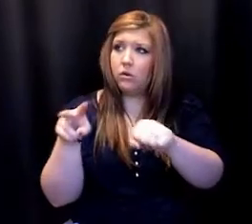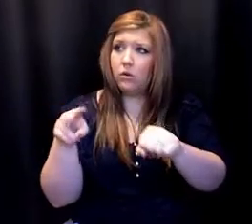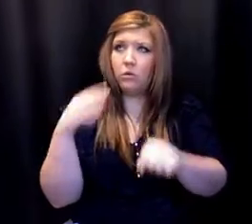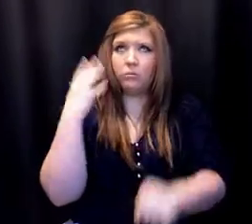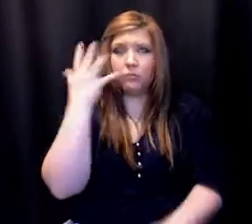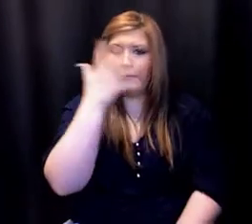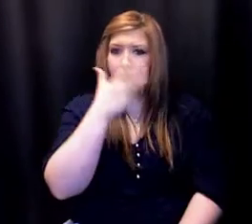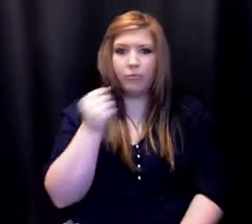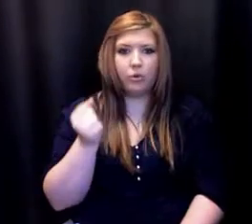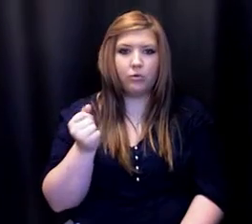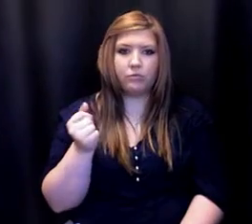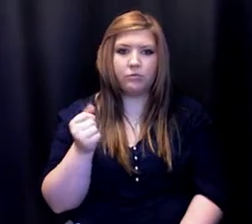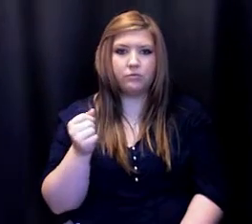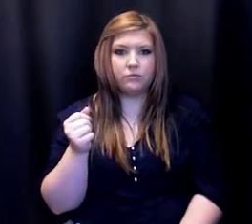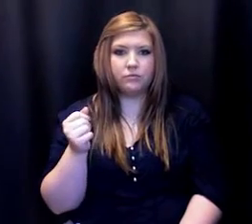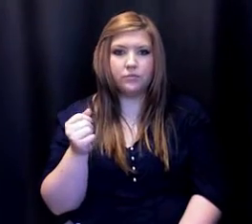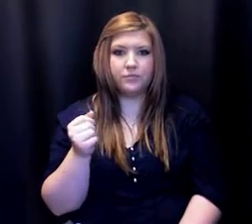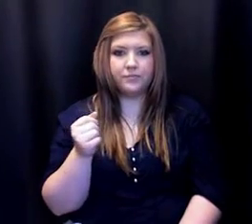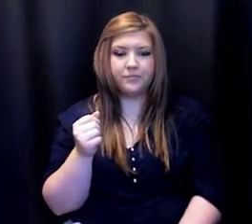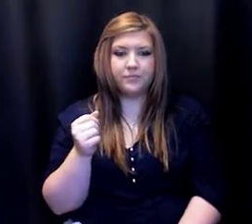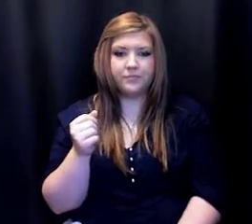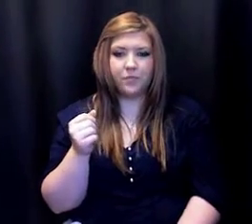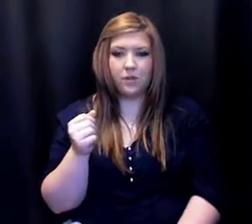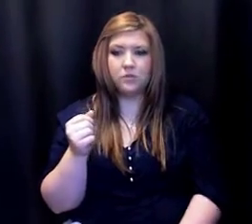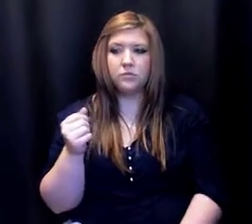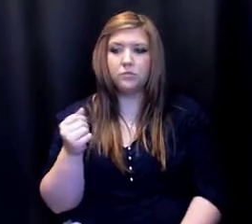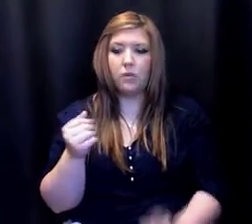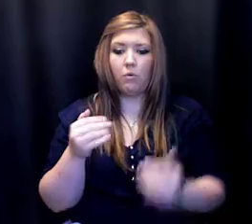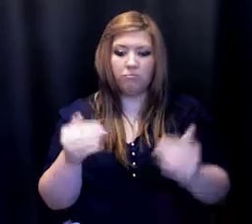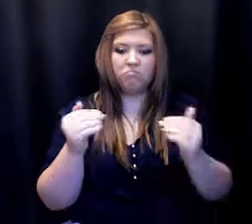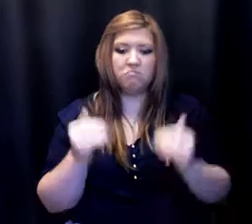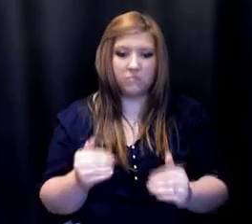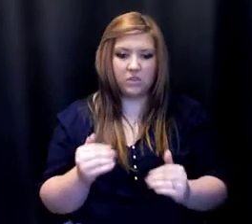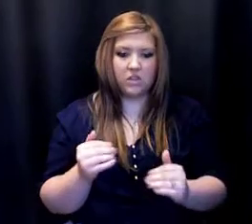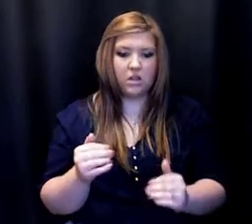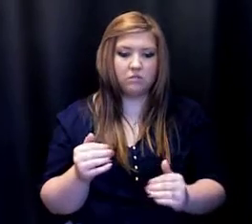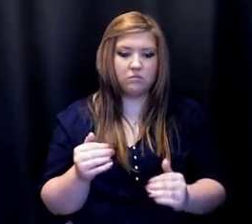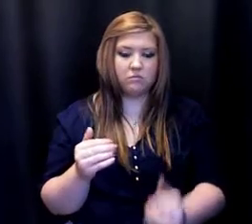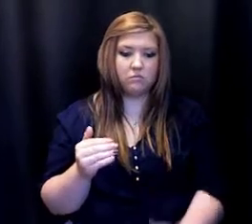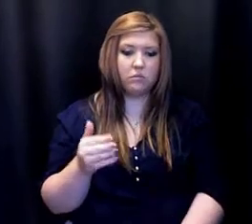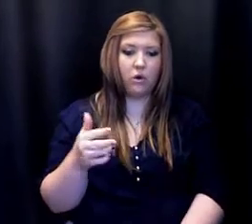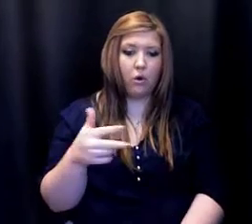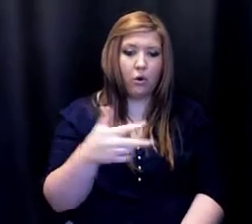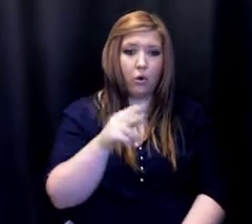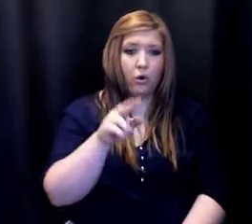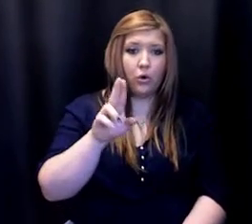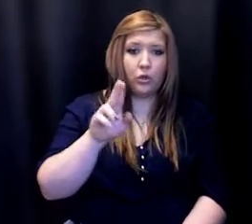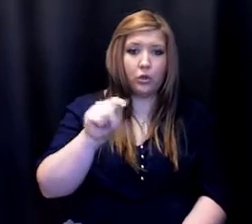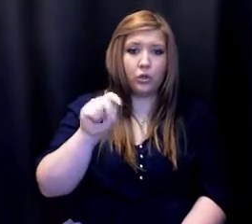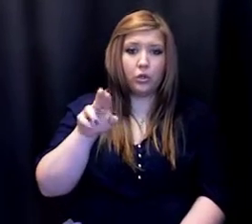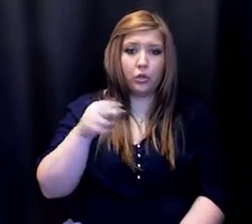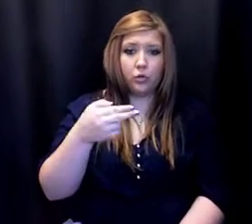Then from Wyoming, we headed south to Utah and stopped in Utah at Mount Zion National